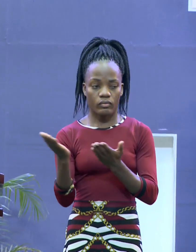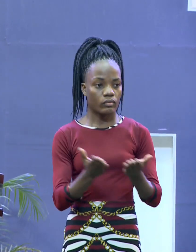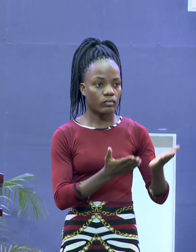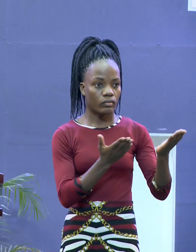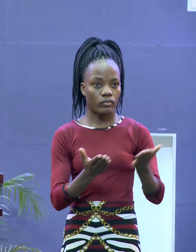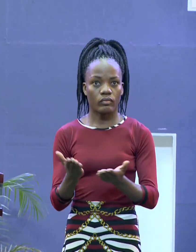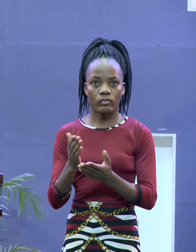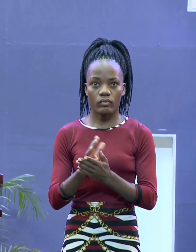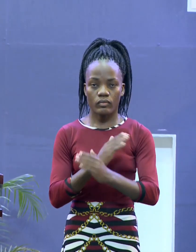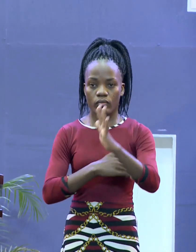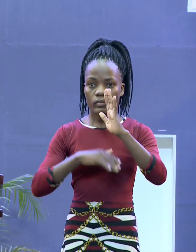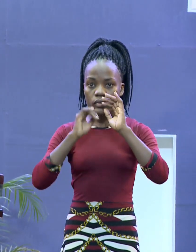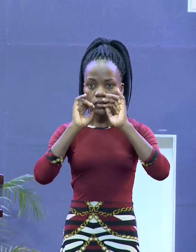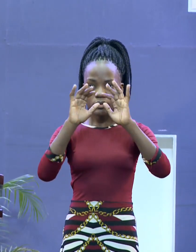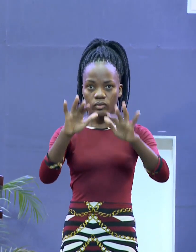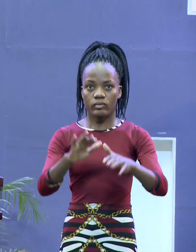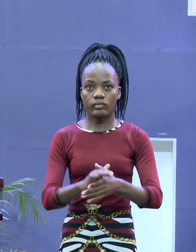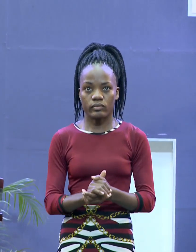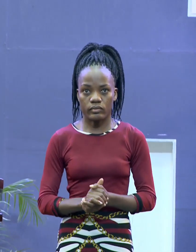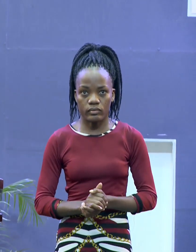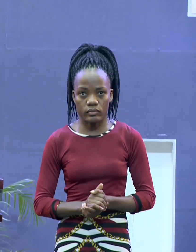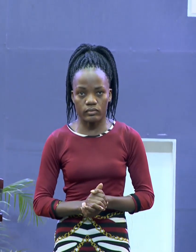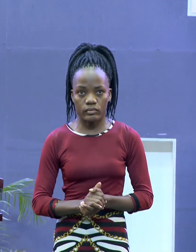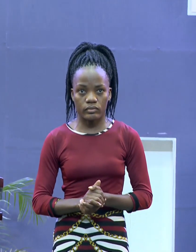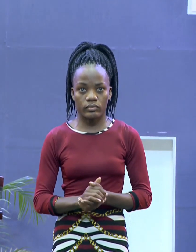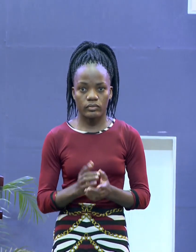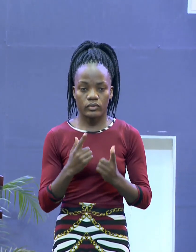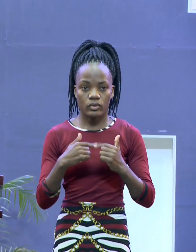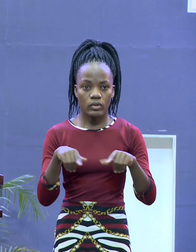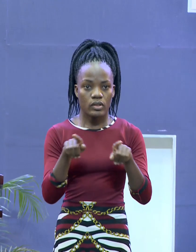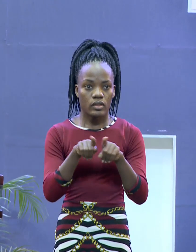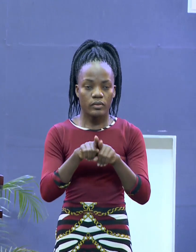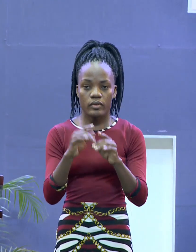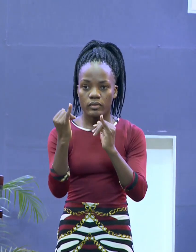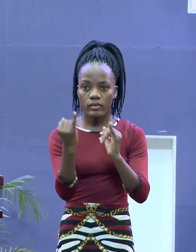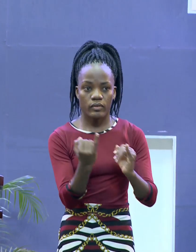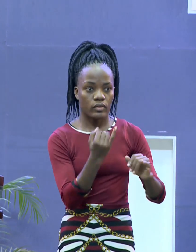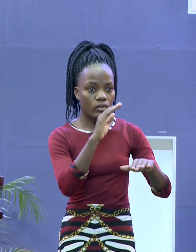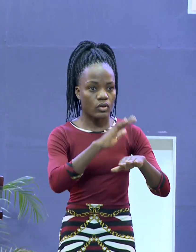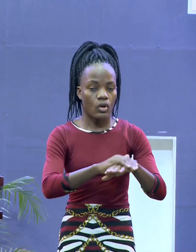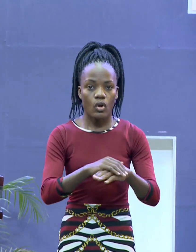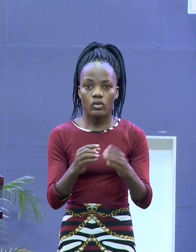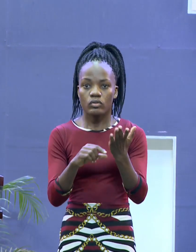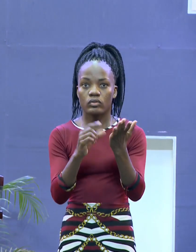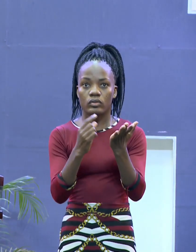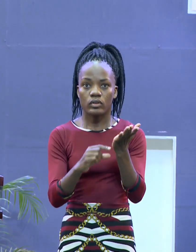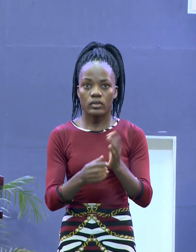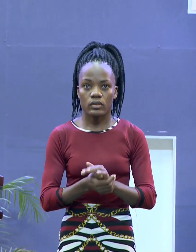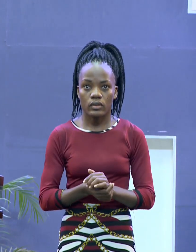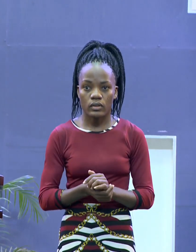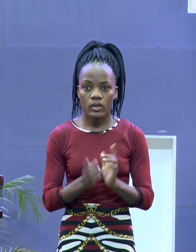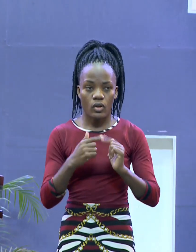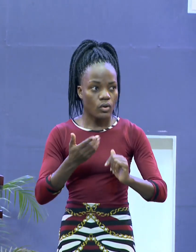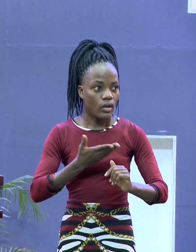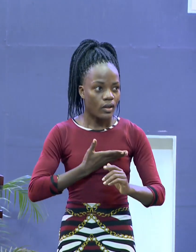Katumwanirize. Man, may God bless you. Mukama amuwe omukisa. We still invite you on Tuesday. Tukyabanirize era ku lwokubiri. We'll